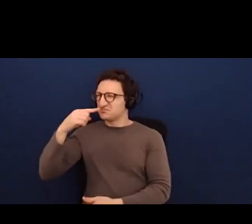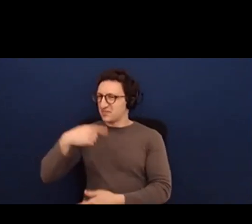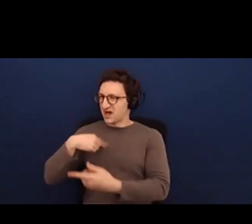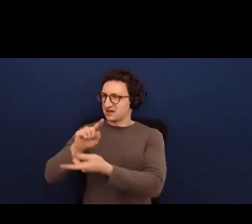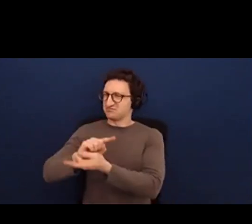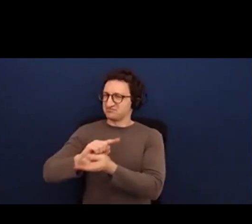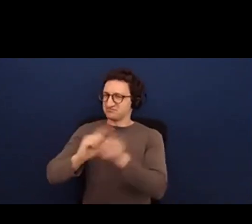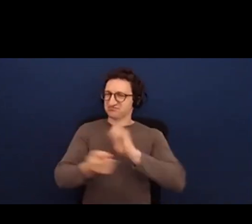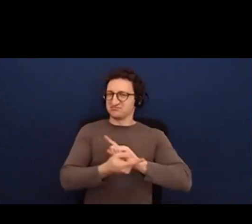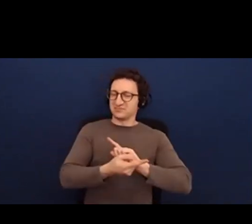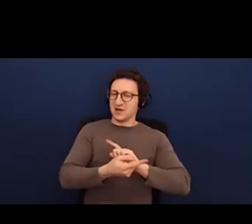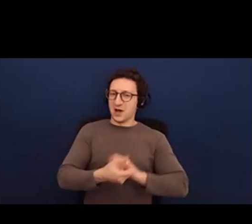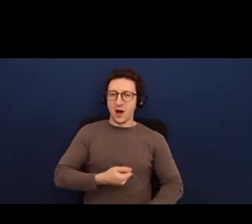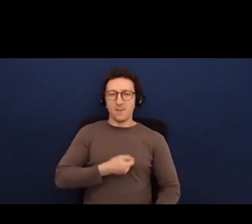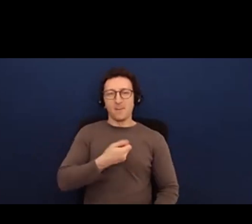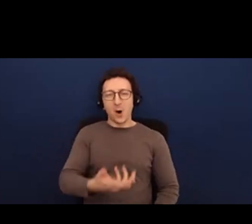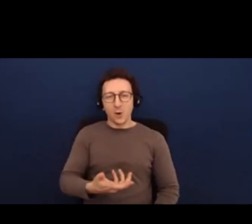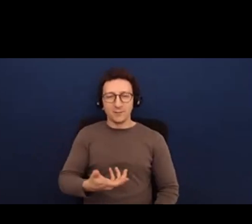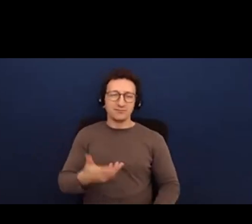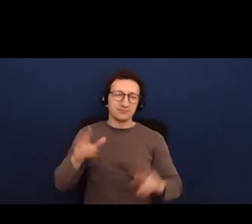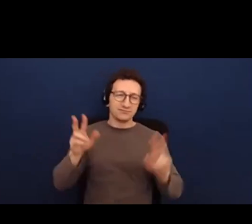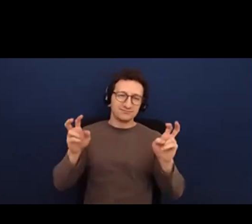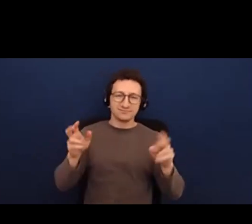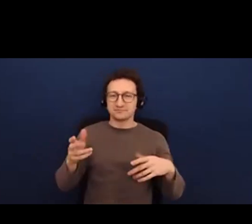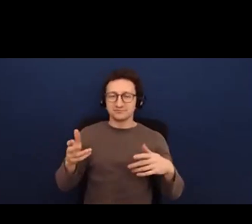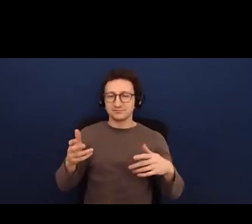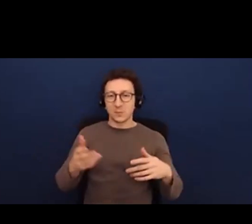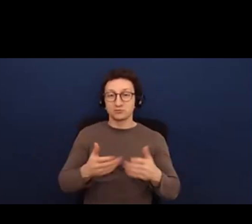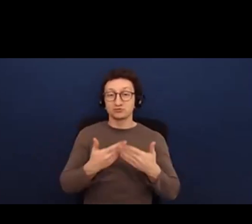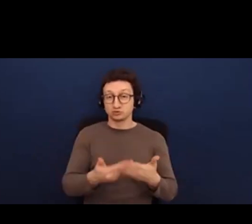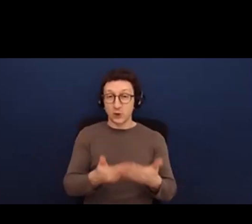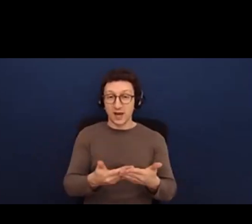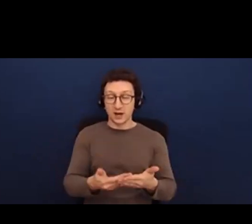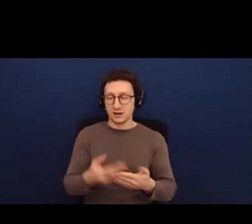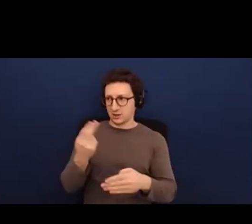created a poem prayer on the basis of